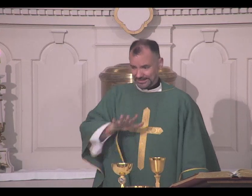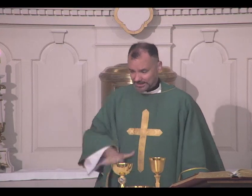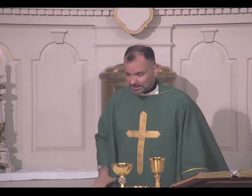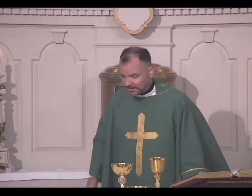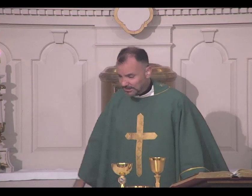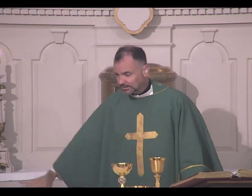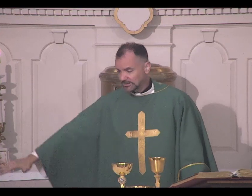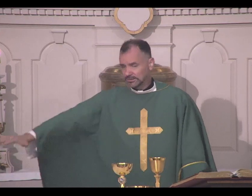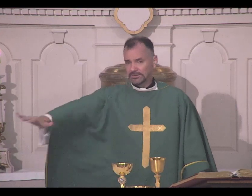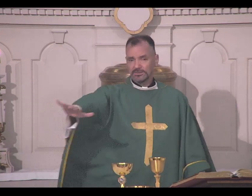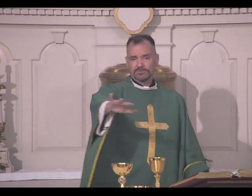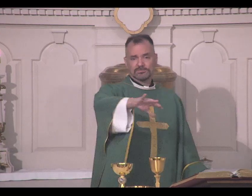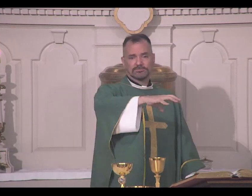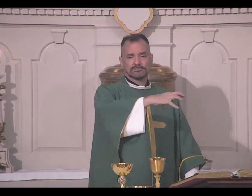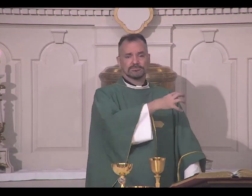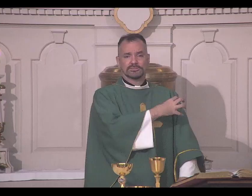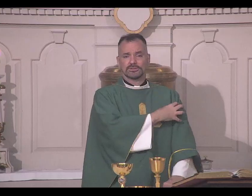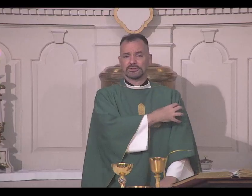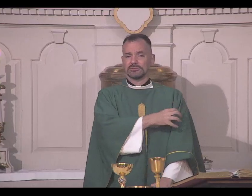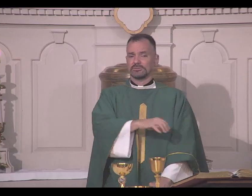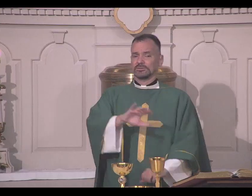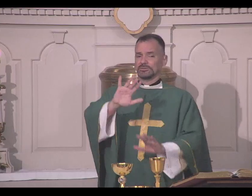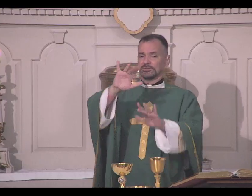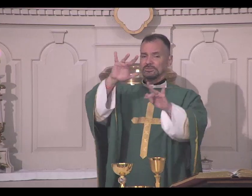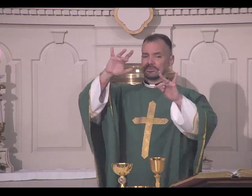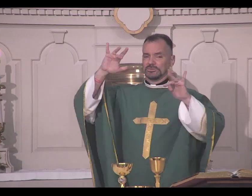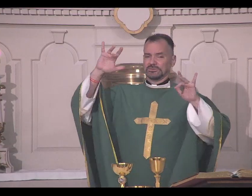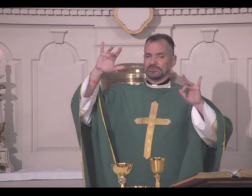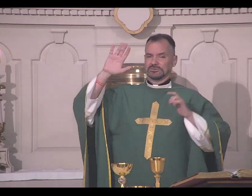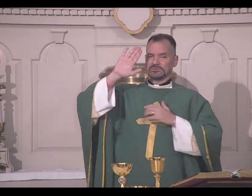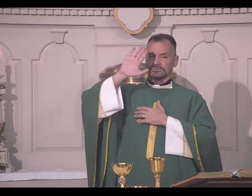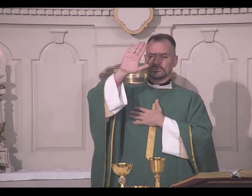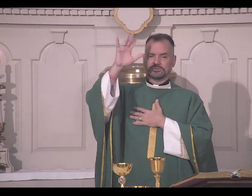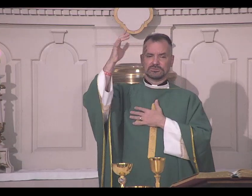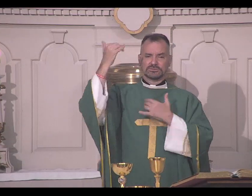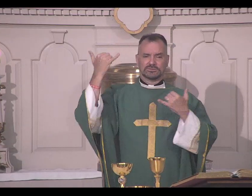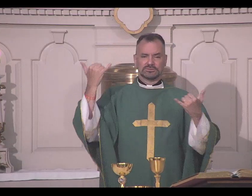power, and the glory are yours, now and